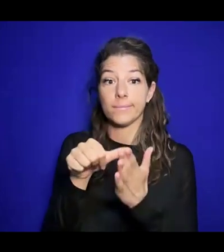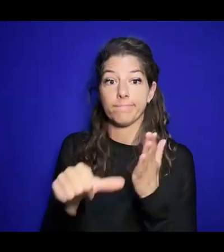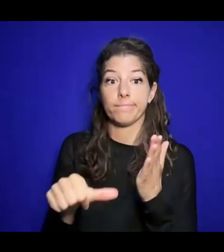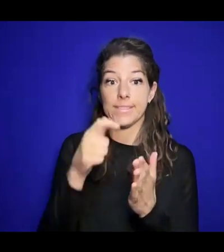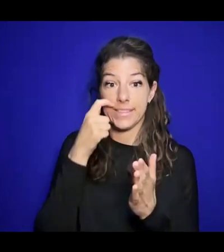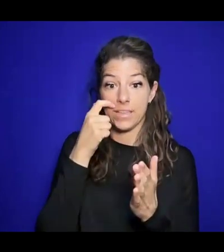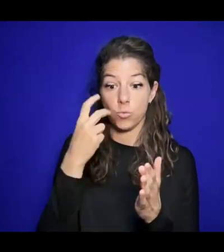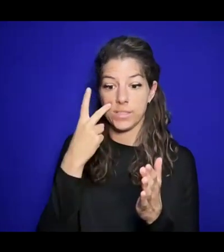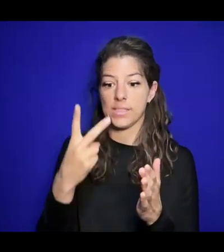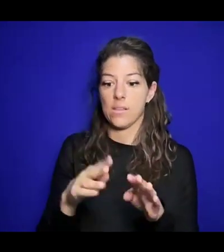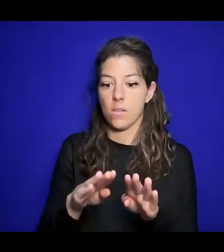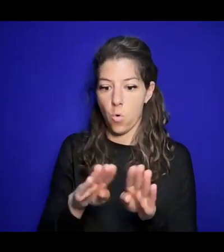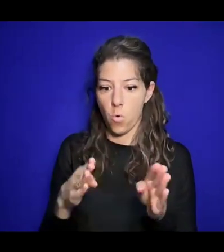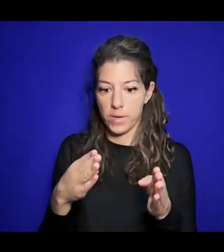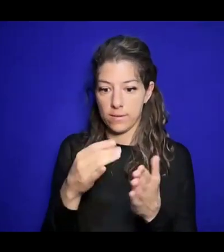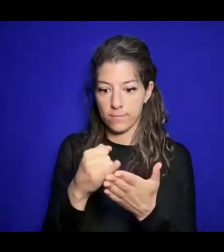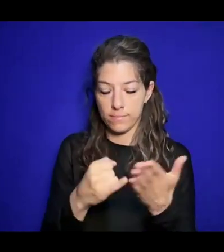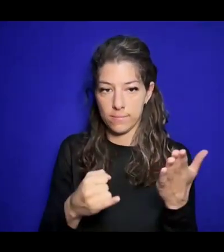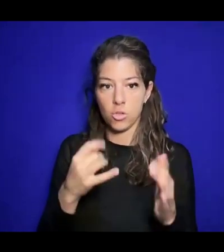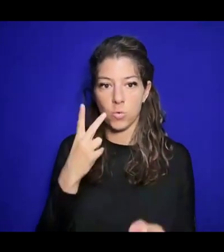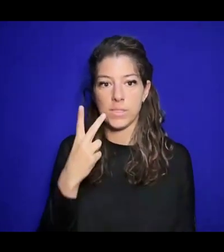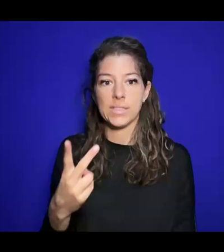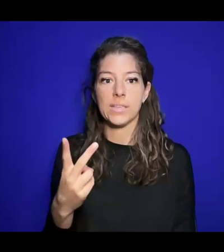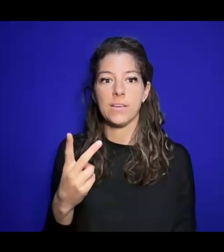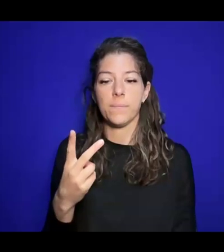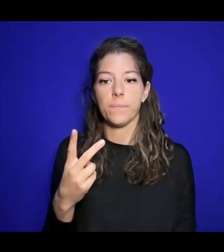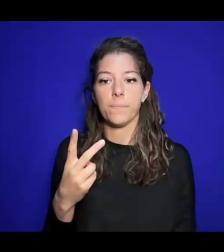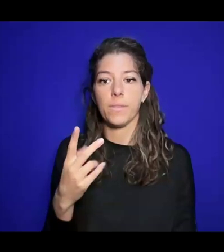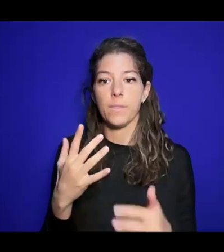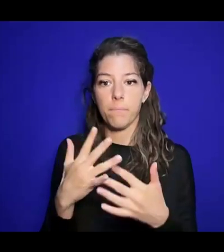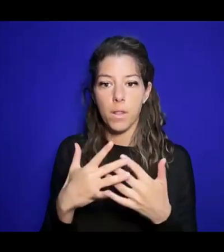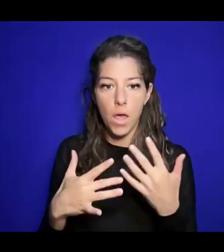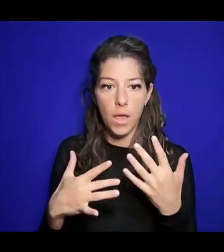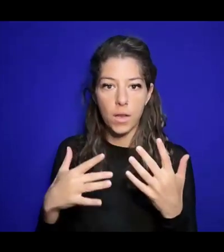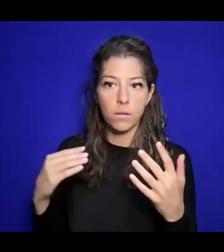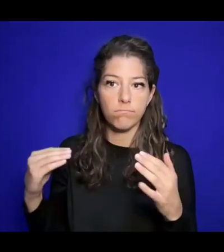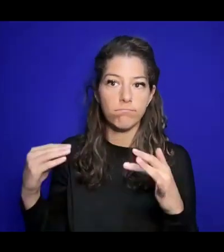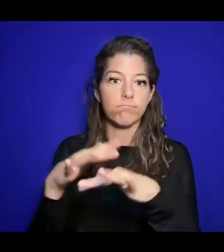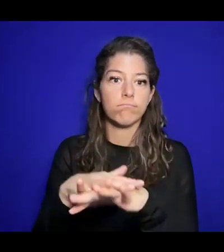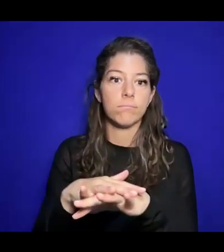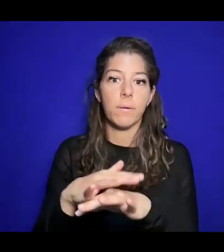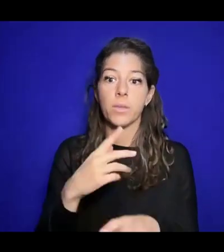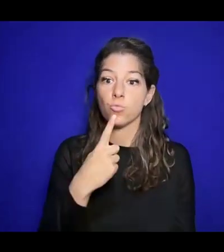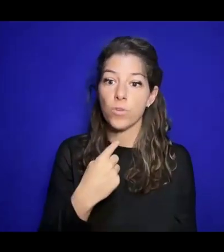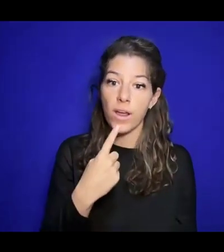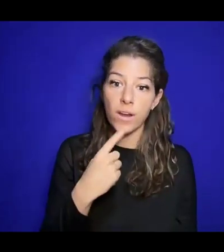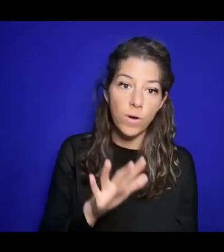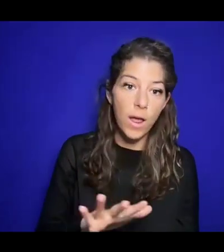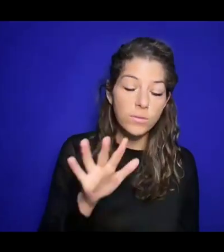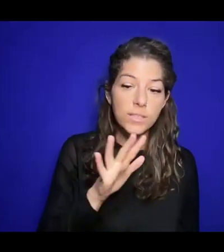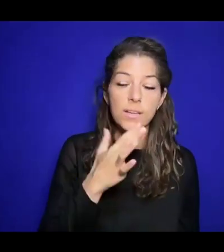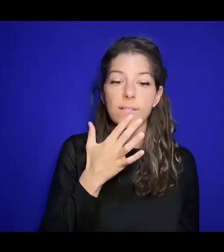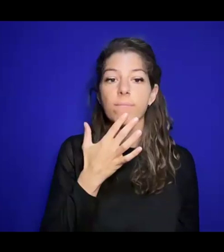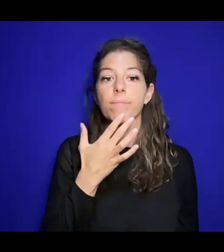you can see the opening on your skin, and you see the blood rushing to the area. It might get a red around if you get a cut